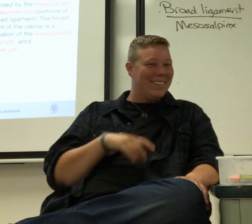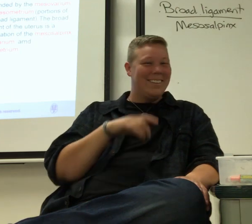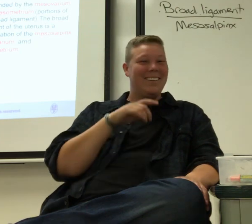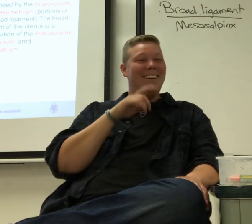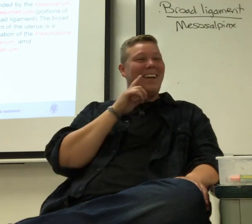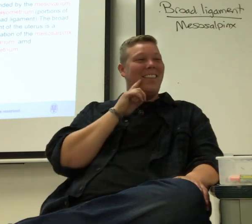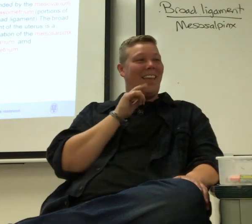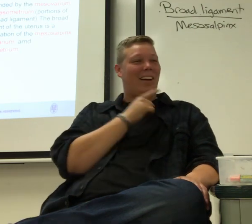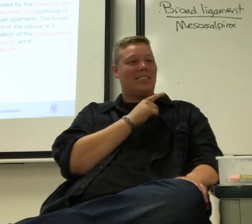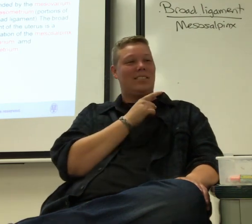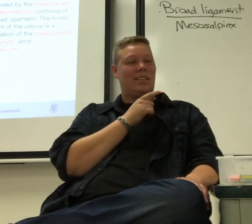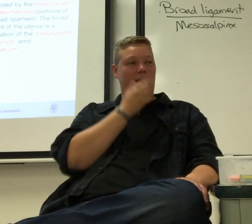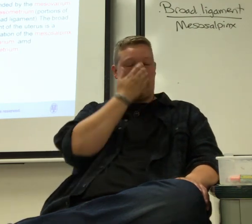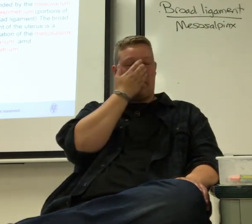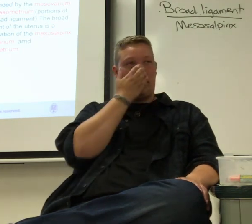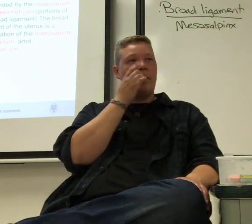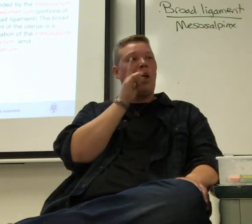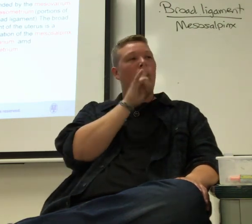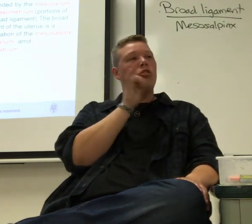ligament. It looks like it's